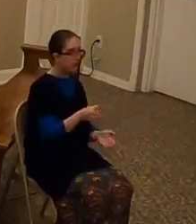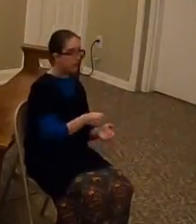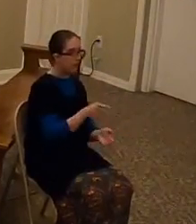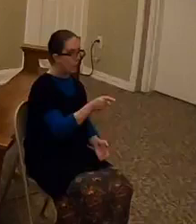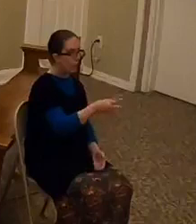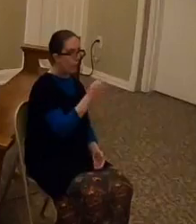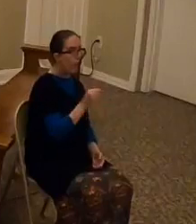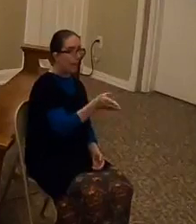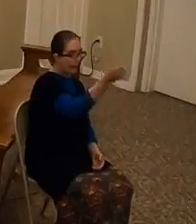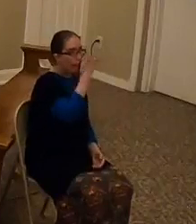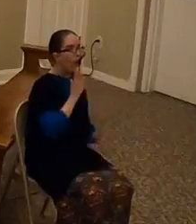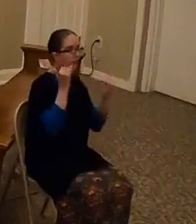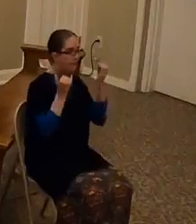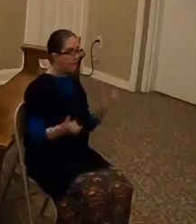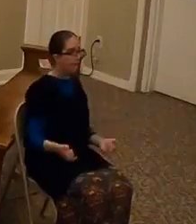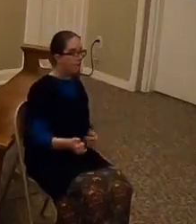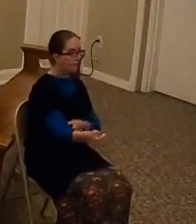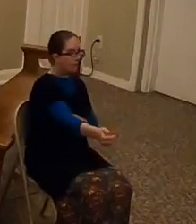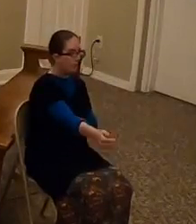between you and God now.